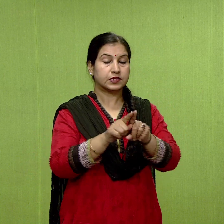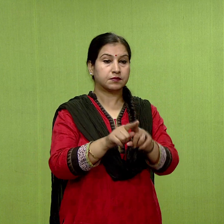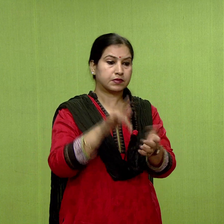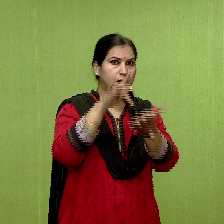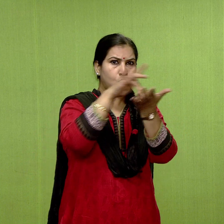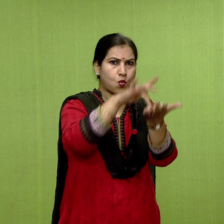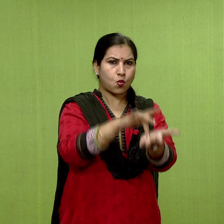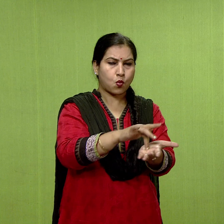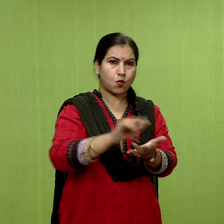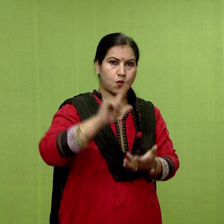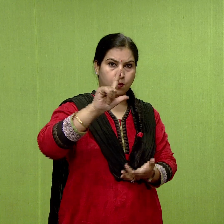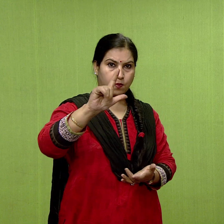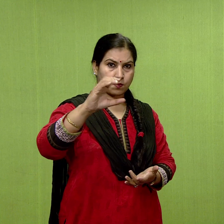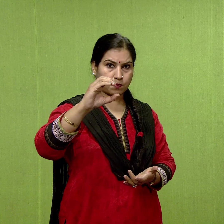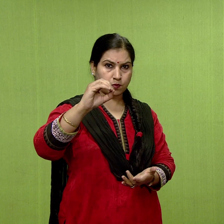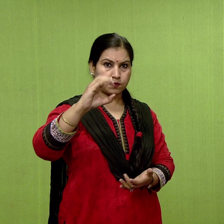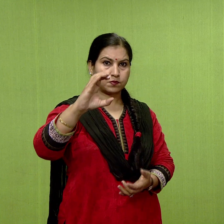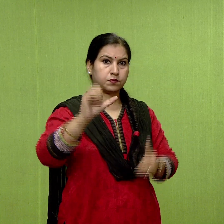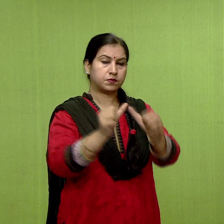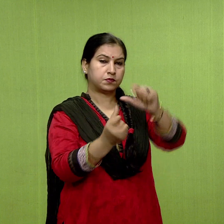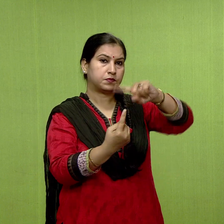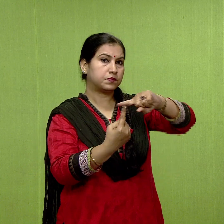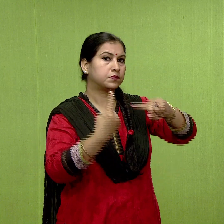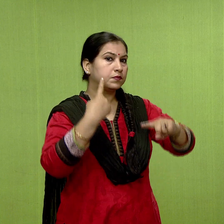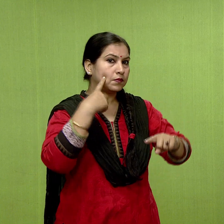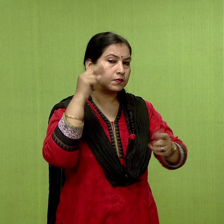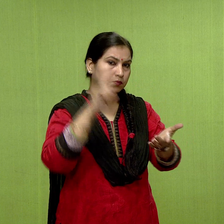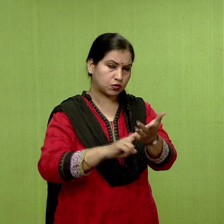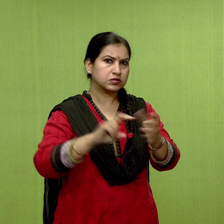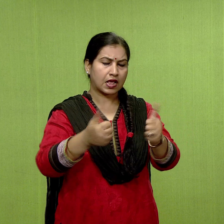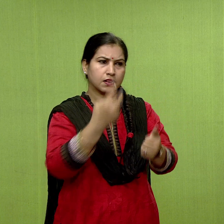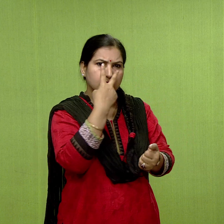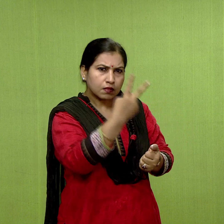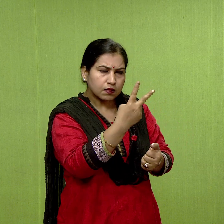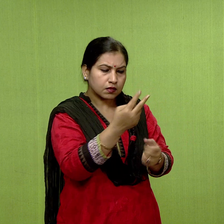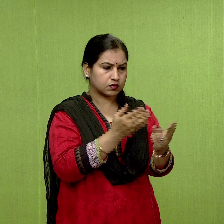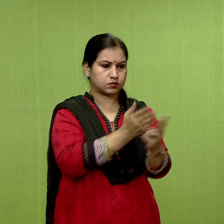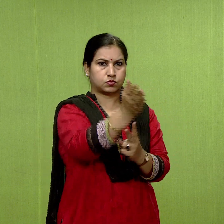Location can be understood in terms of two ways.